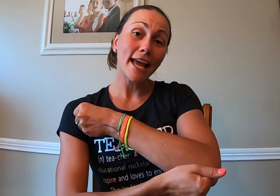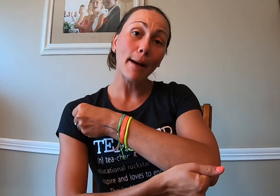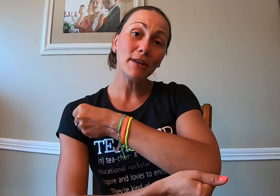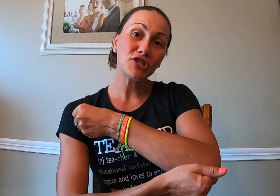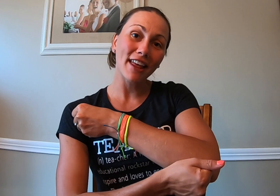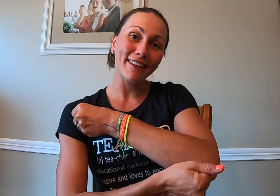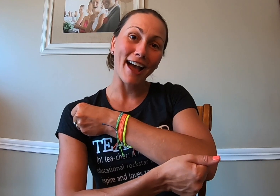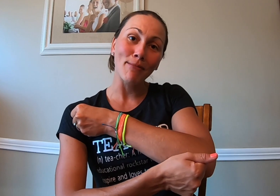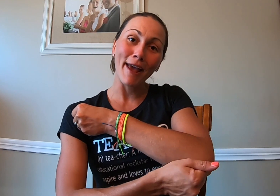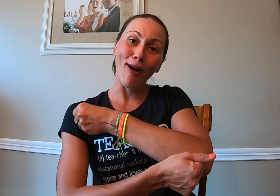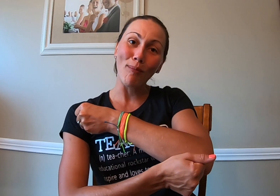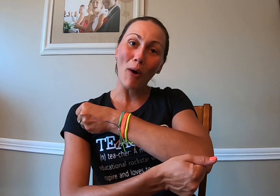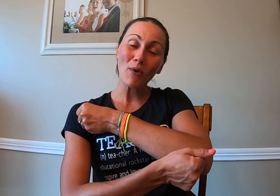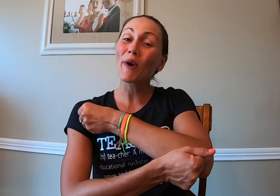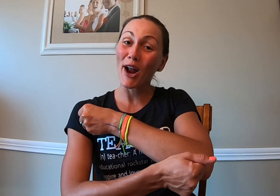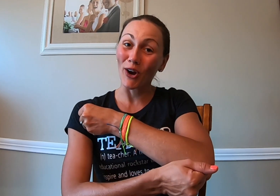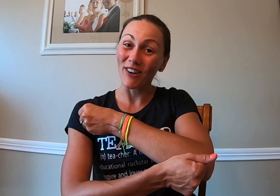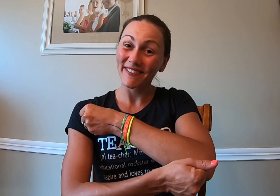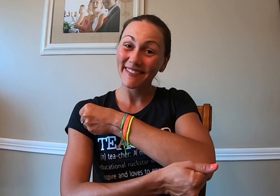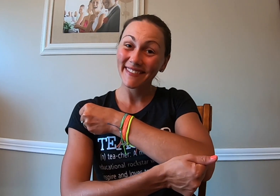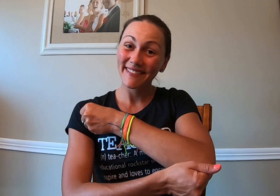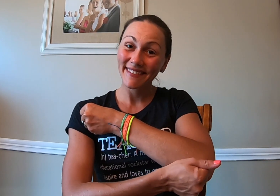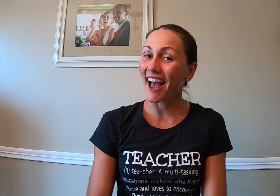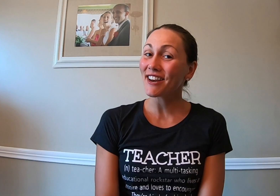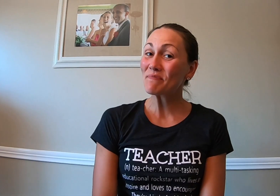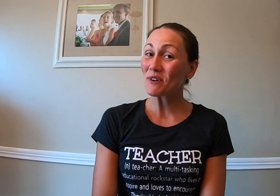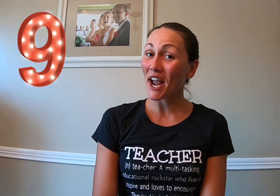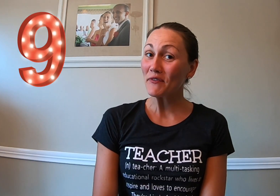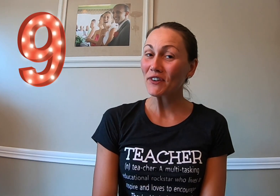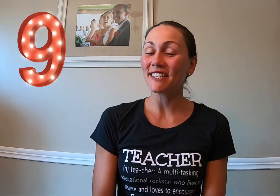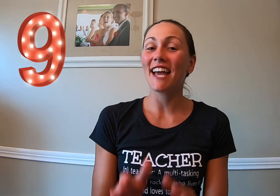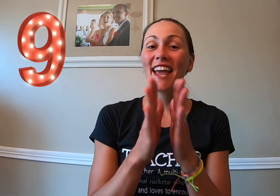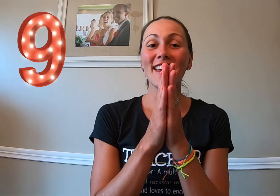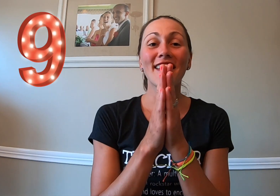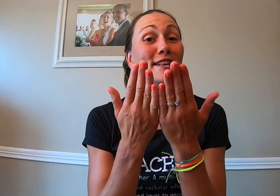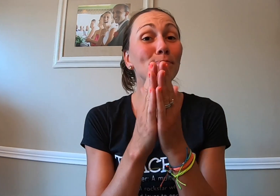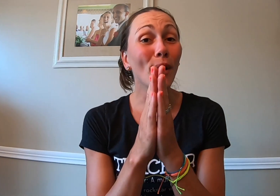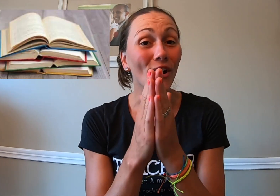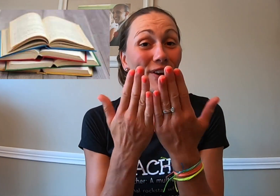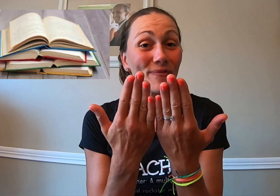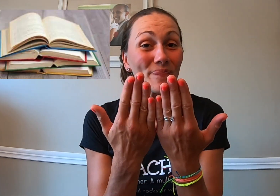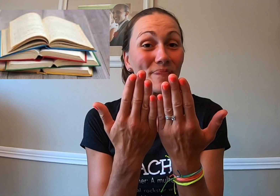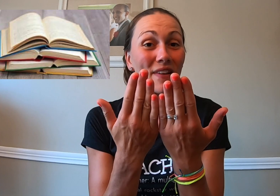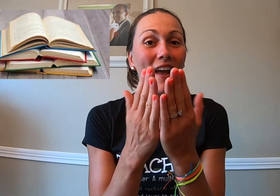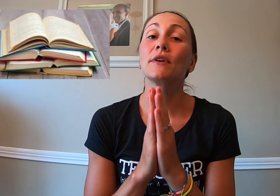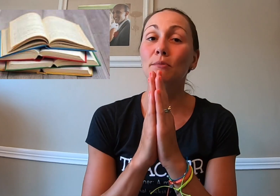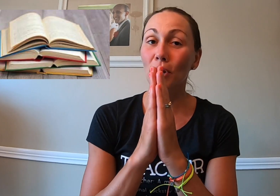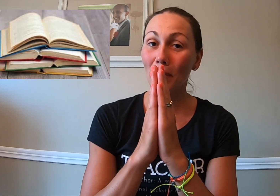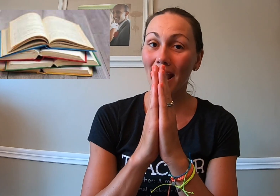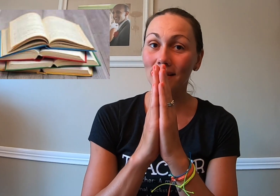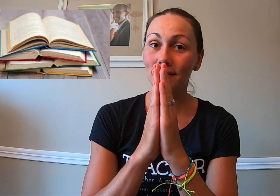tap it gently on my elbow. Cracker. Sign number 9 for today is book. I'm going to bring my hands